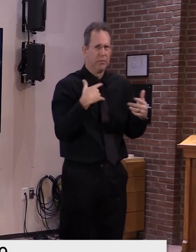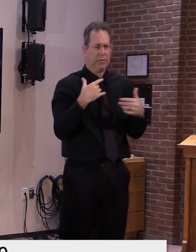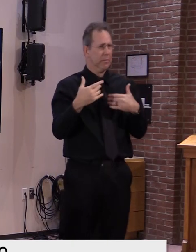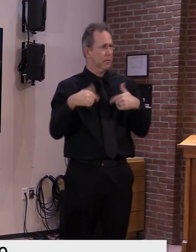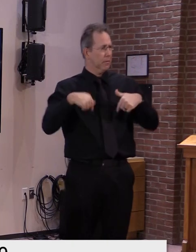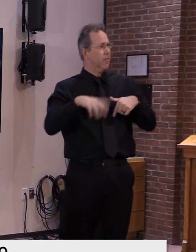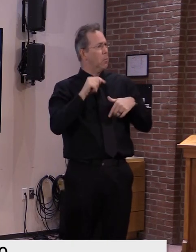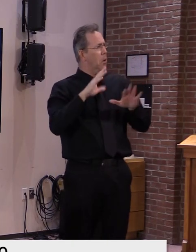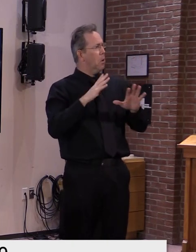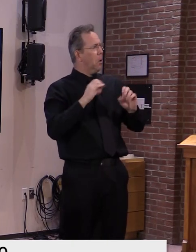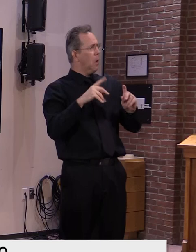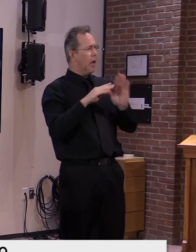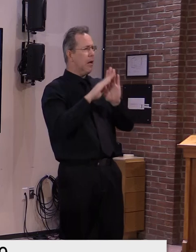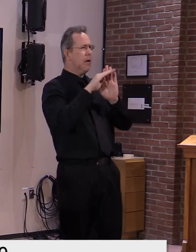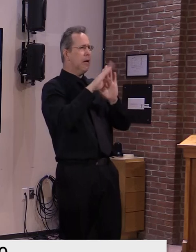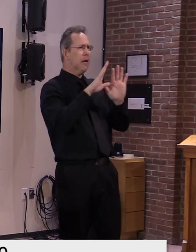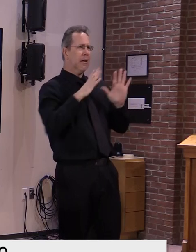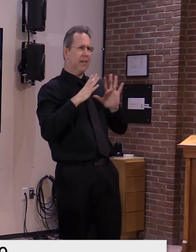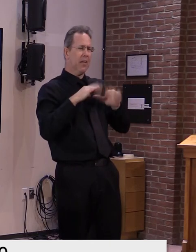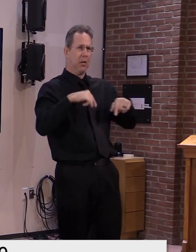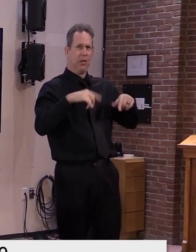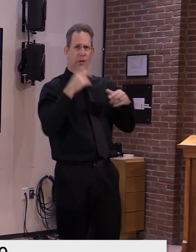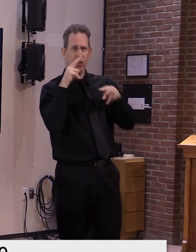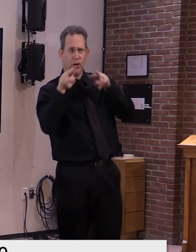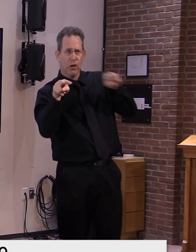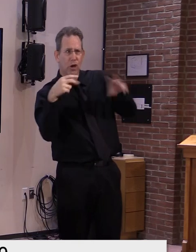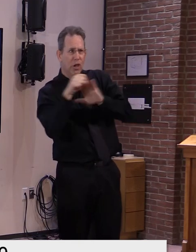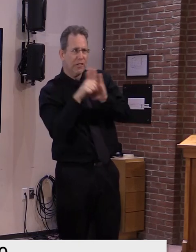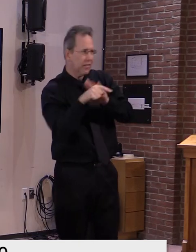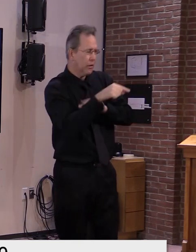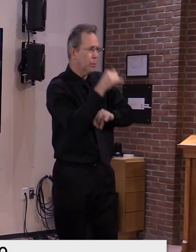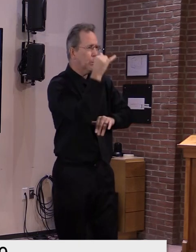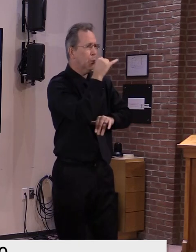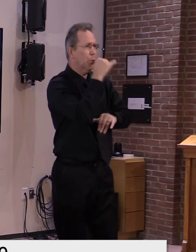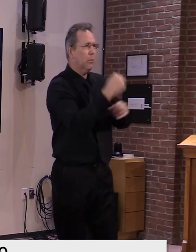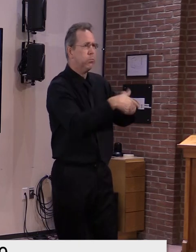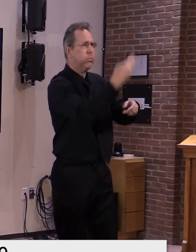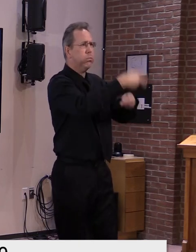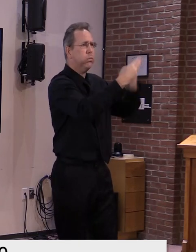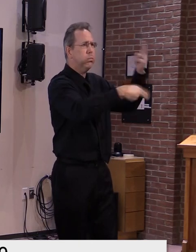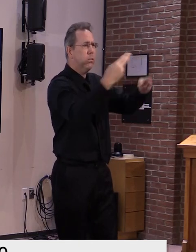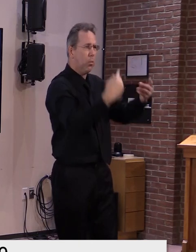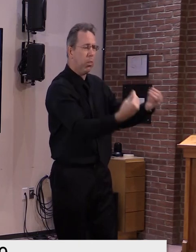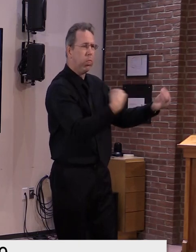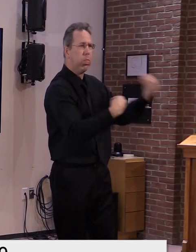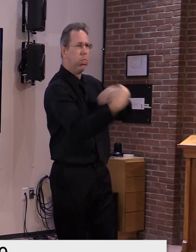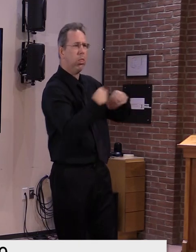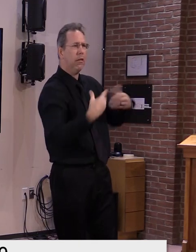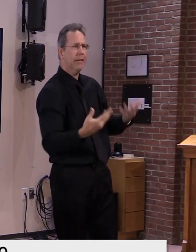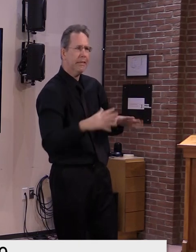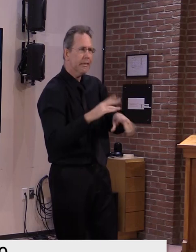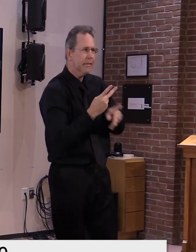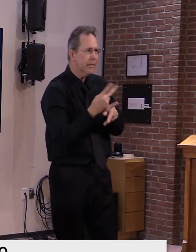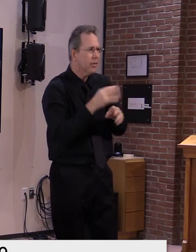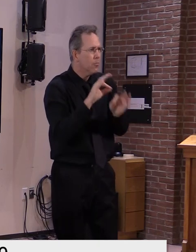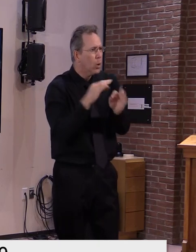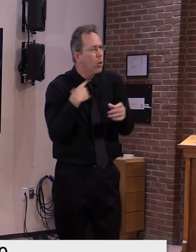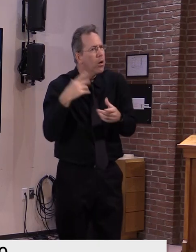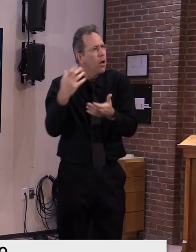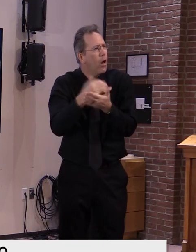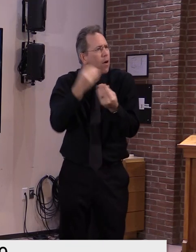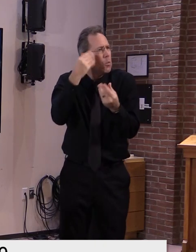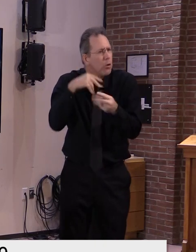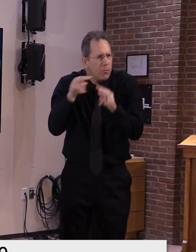may affect us. For now, while we continue to collect data over the next few days, I'm asking yet